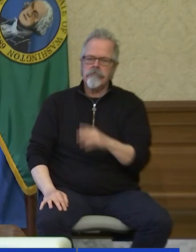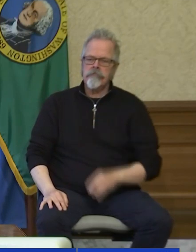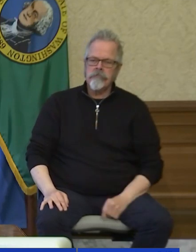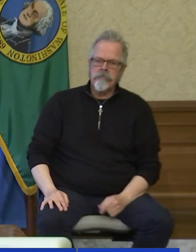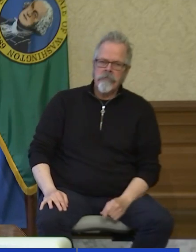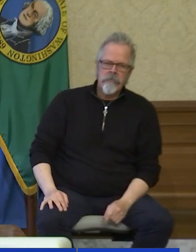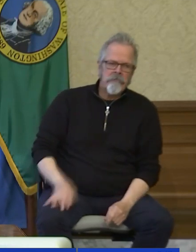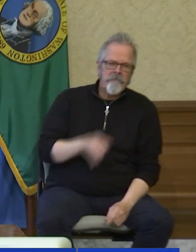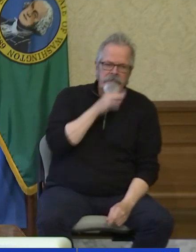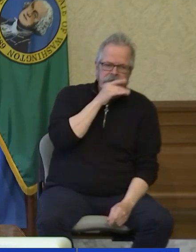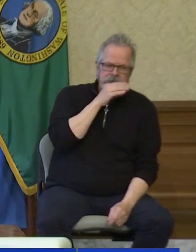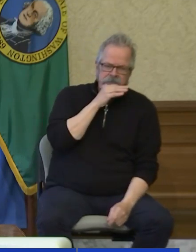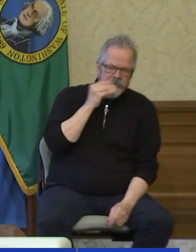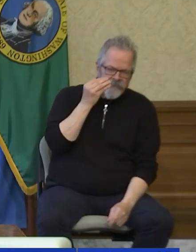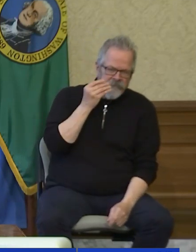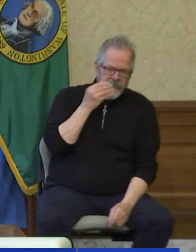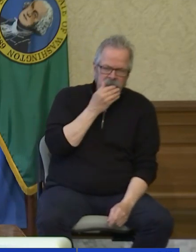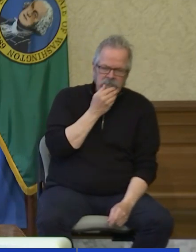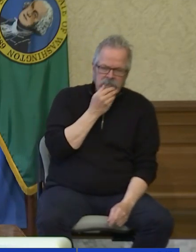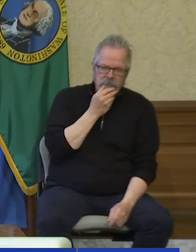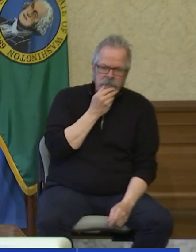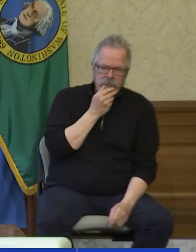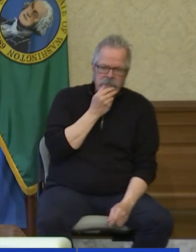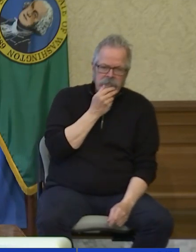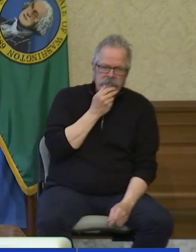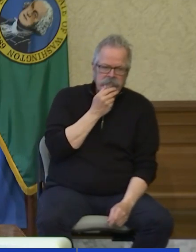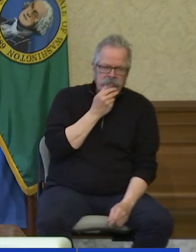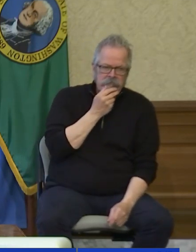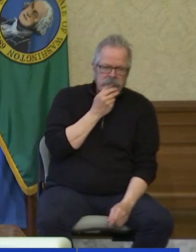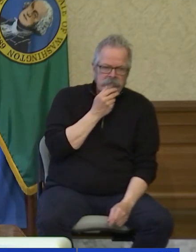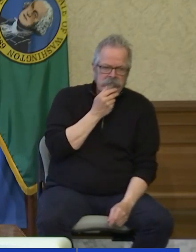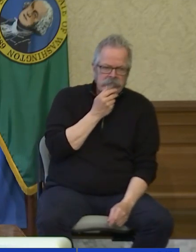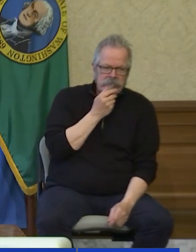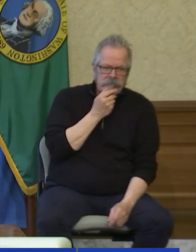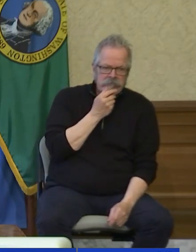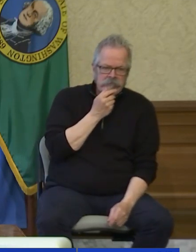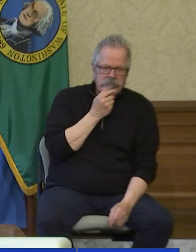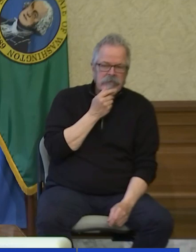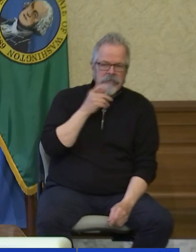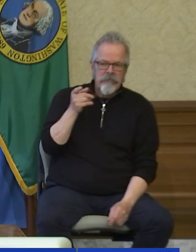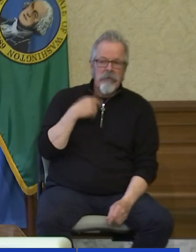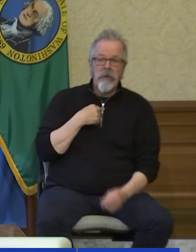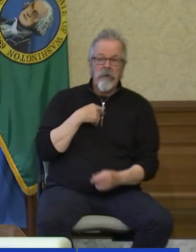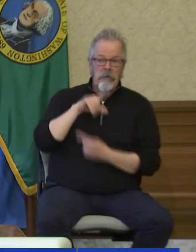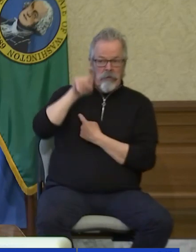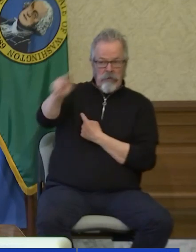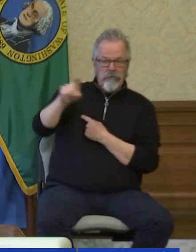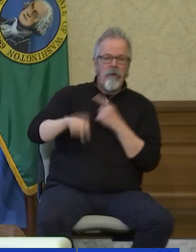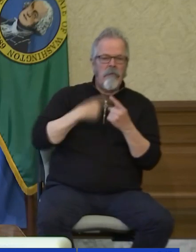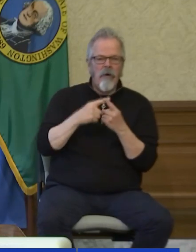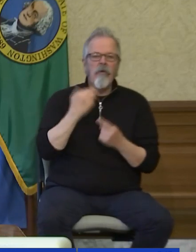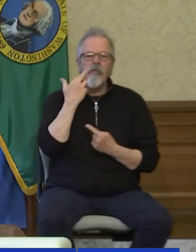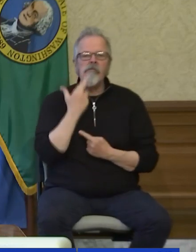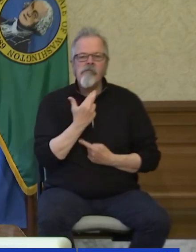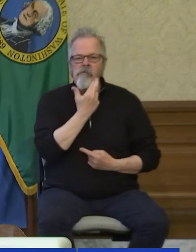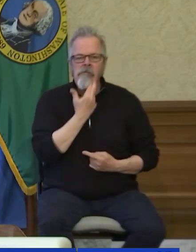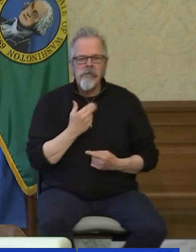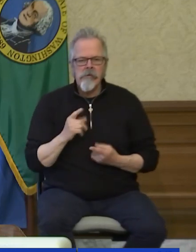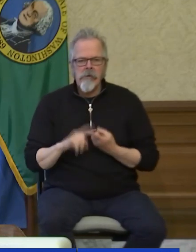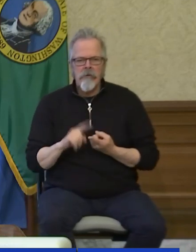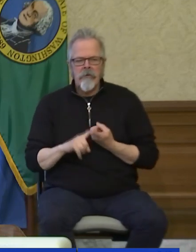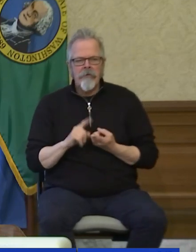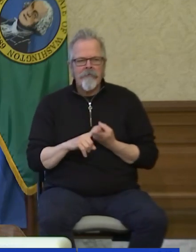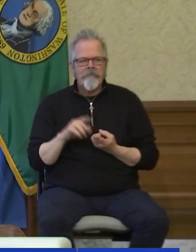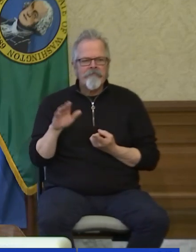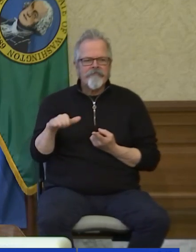you again, kind of following up on the restaurant industry. Wondering if you've been at all in discussions with them about this plan regarding the capacity, which seems to vary